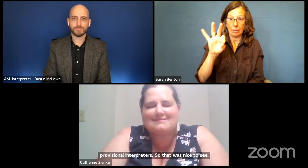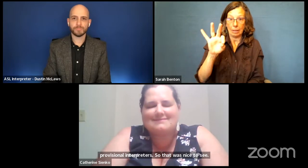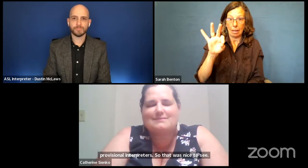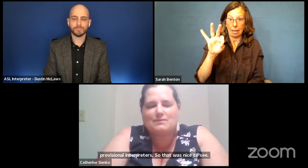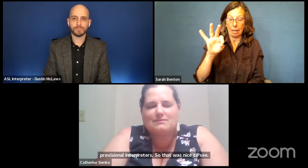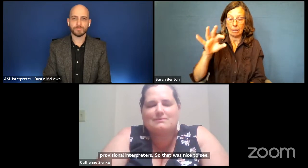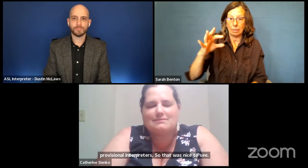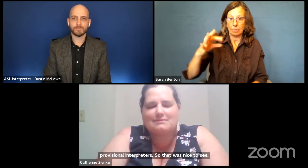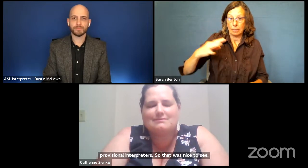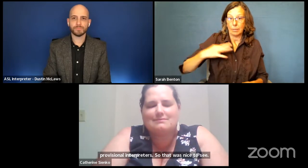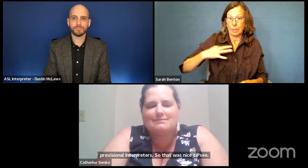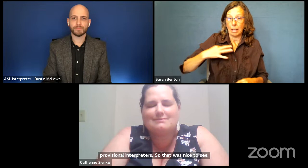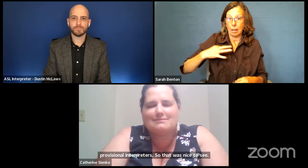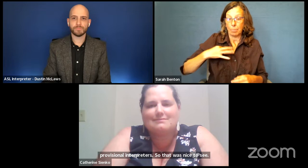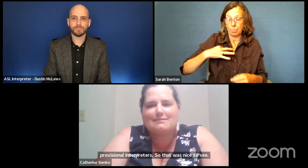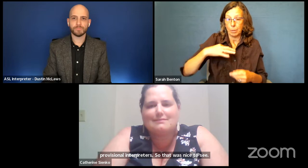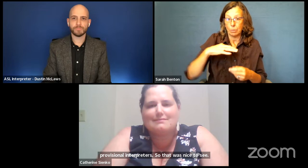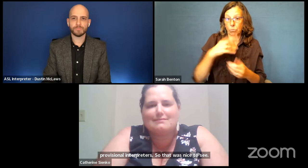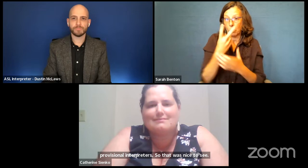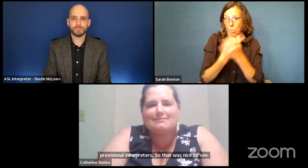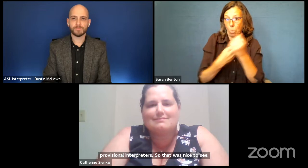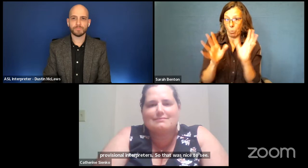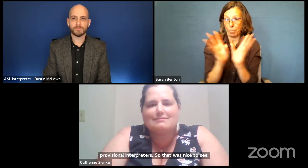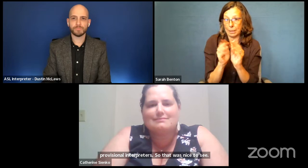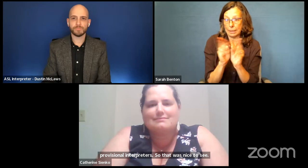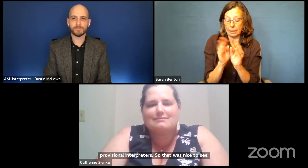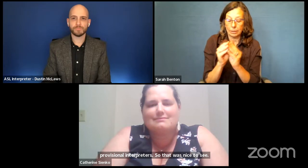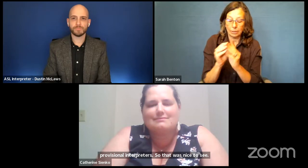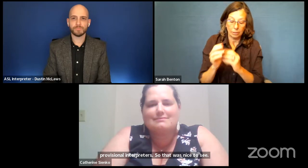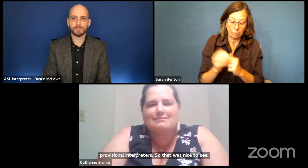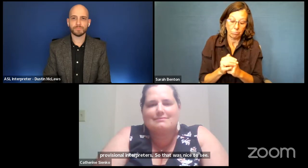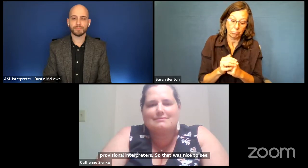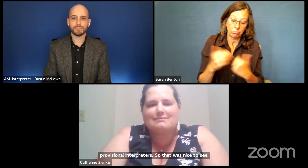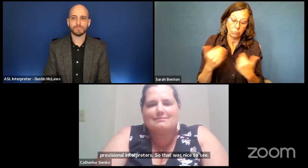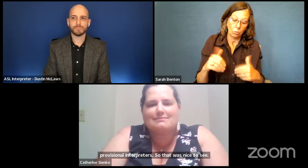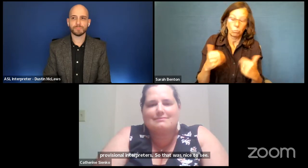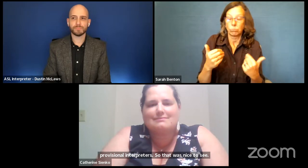there was a total of 79 applicants,